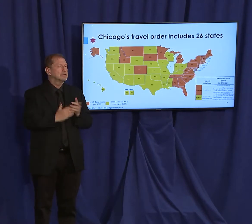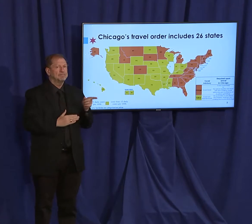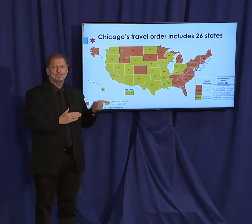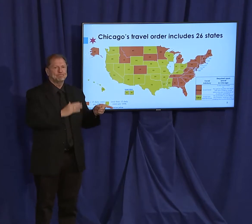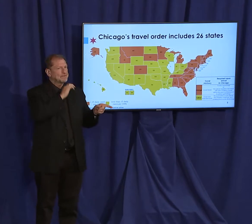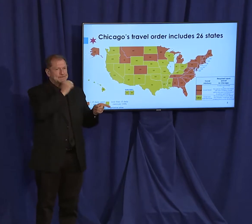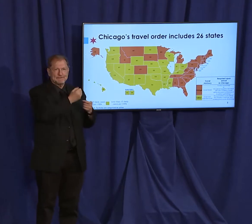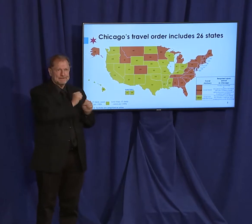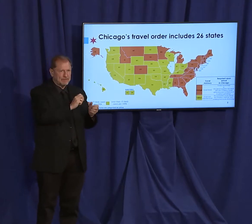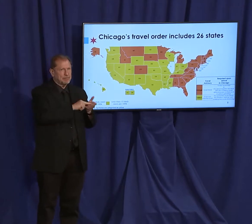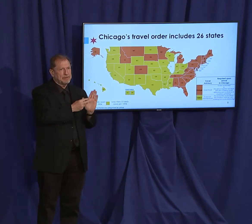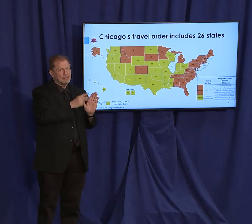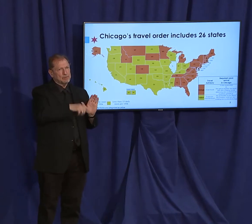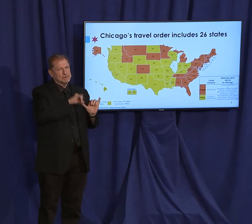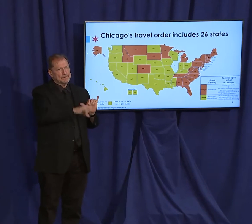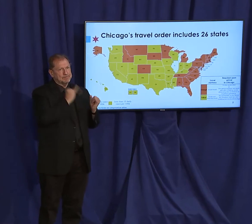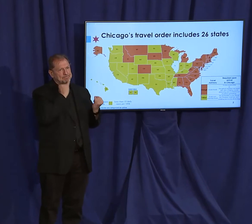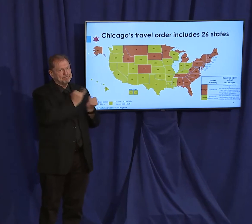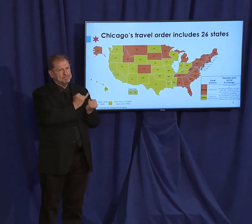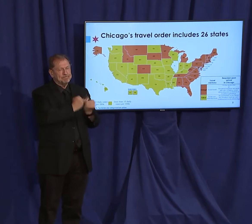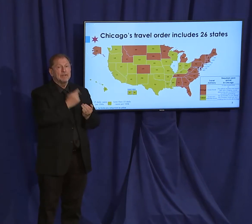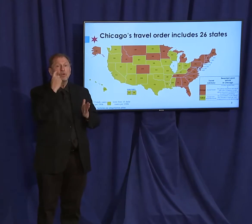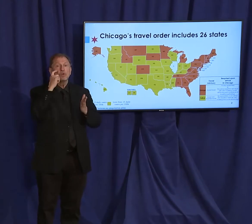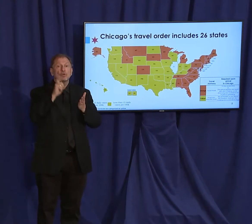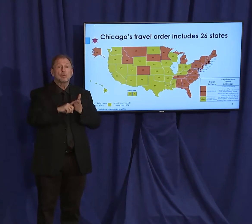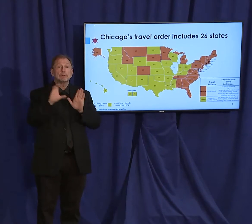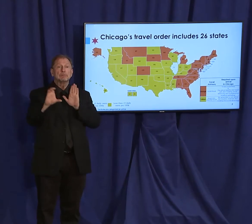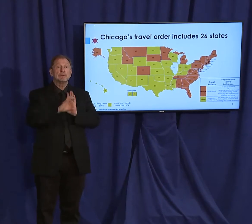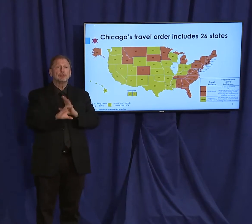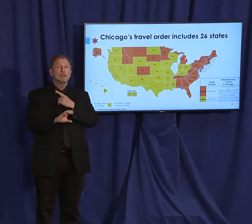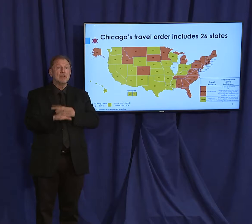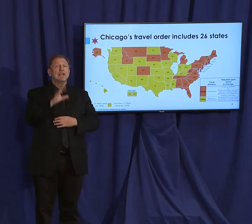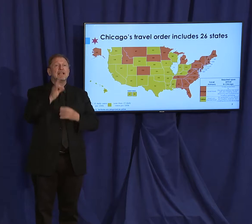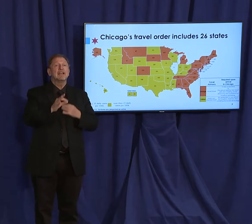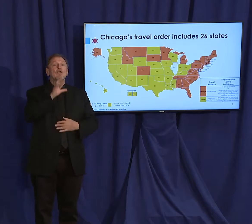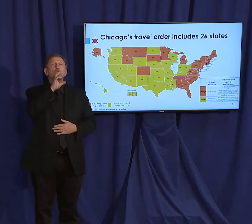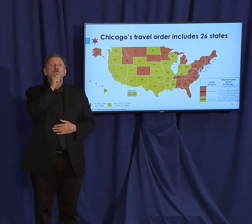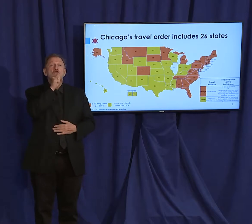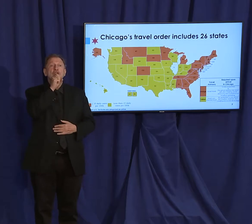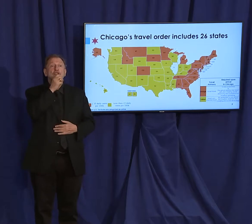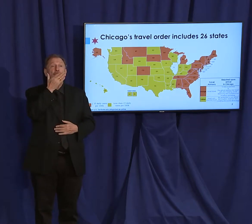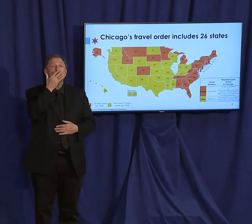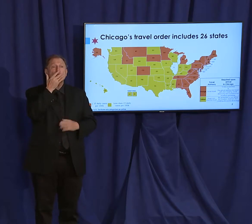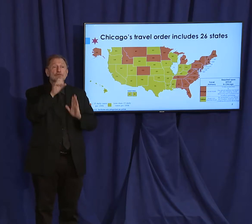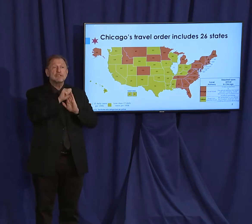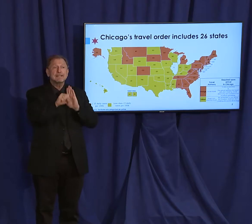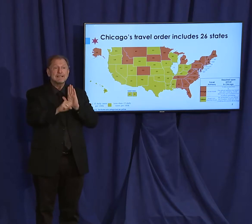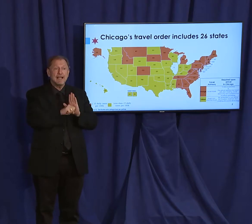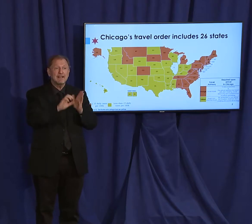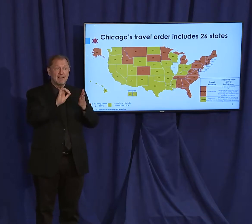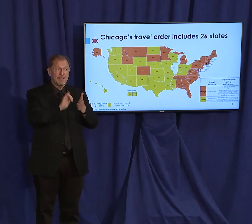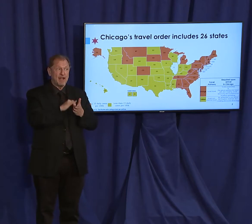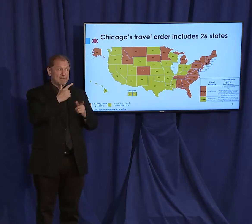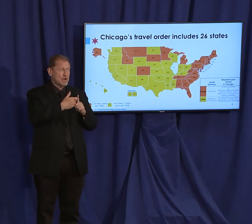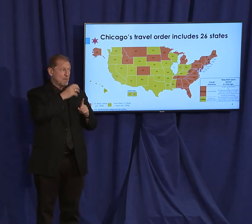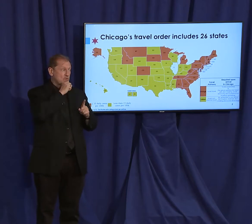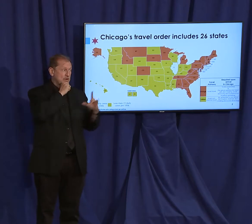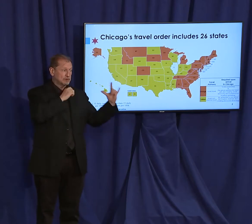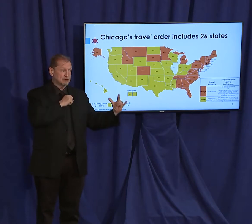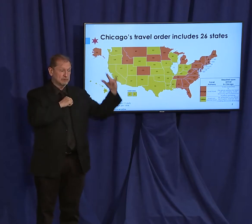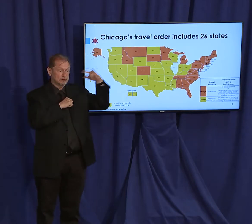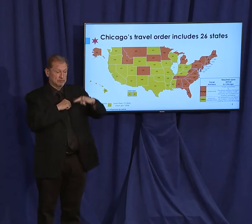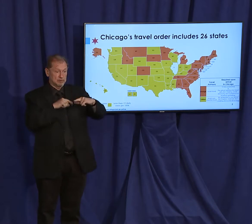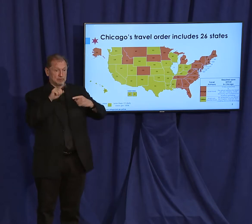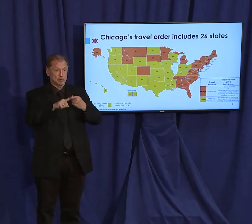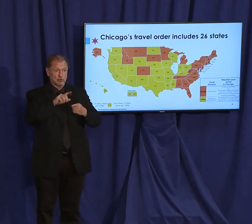reminder, the states in orange on our travel order require, if you are traveling from one of these states to Chicago or back to